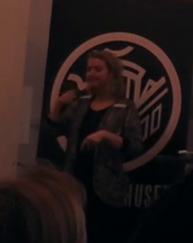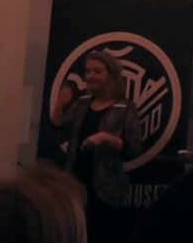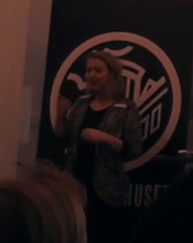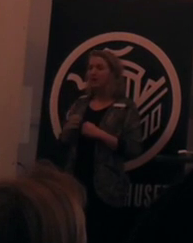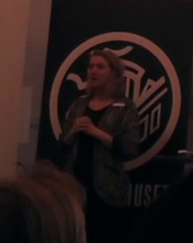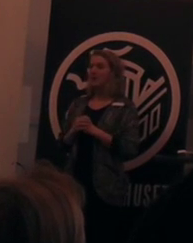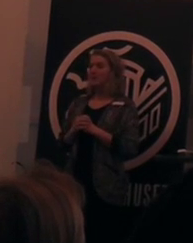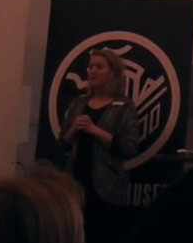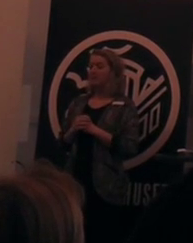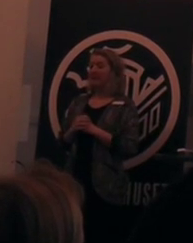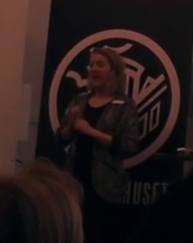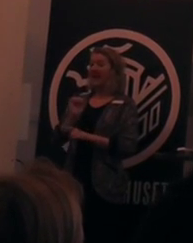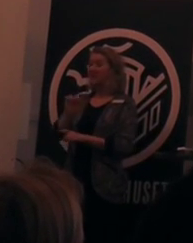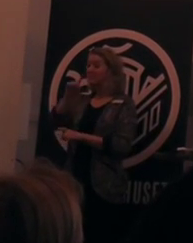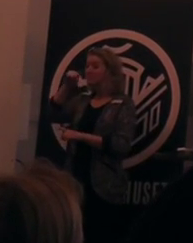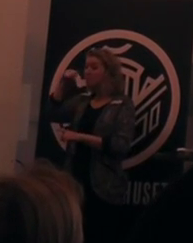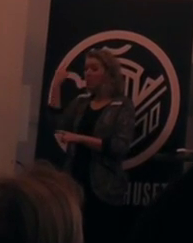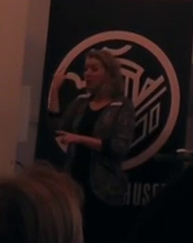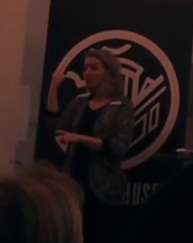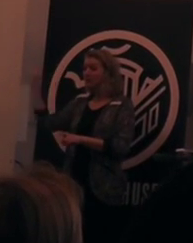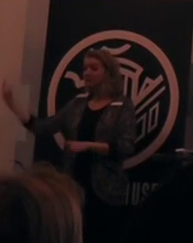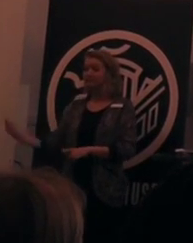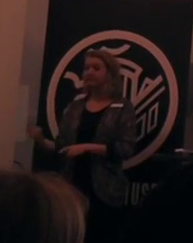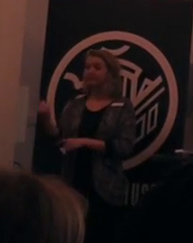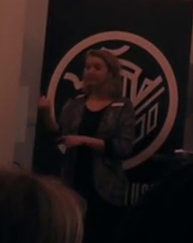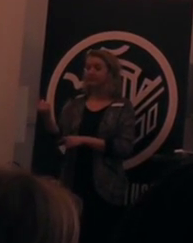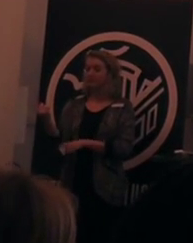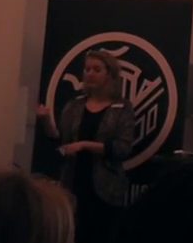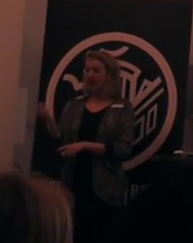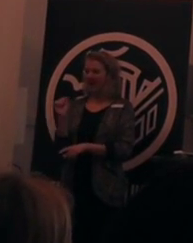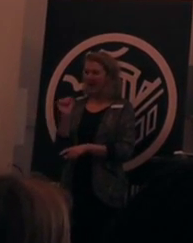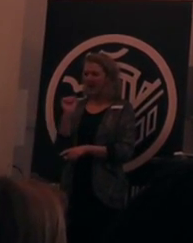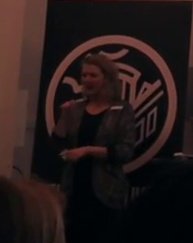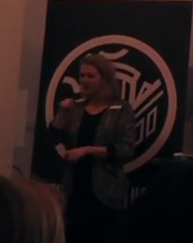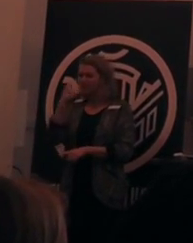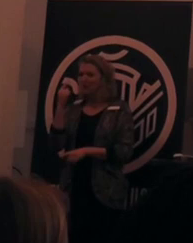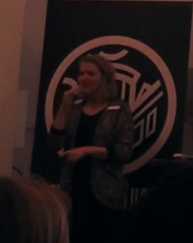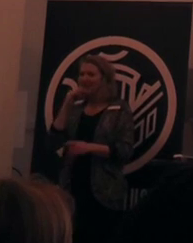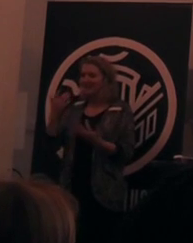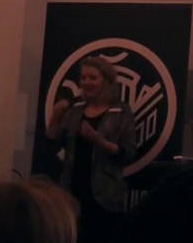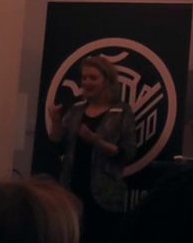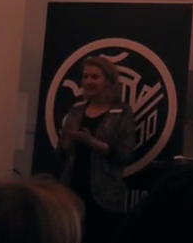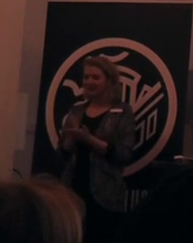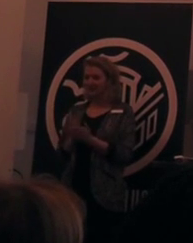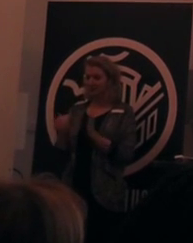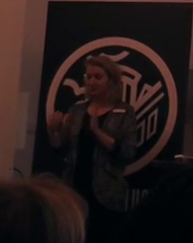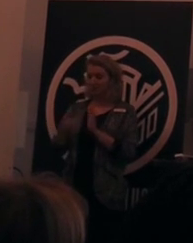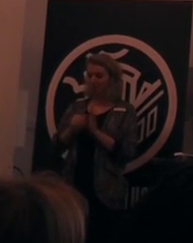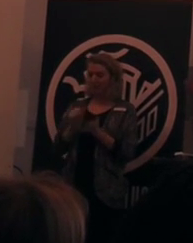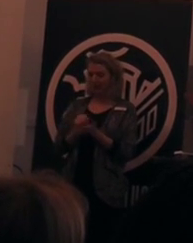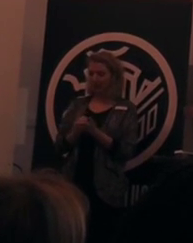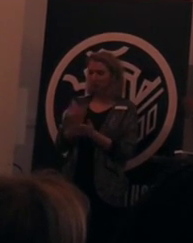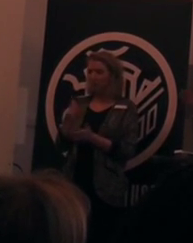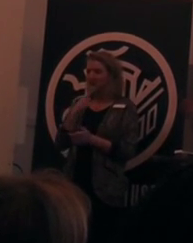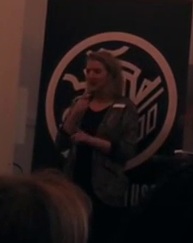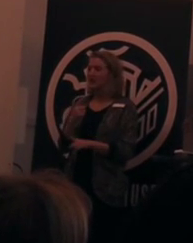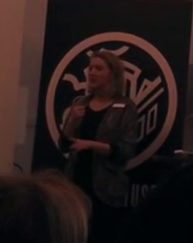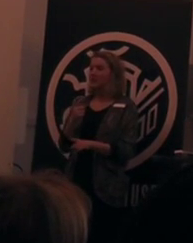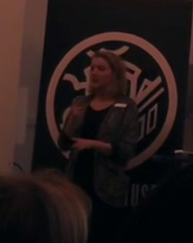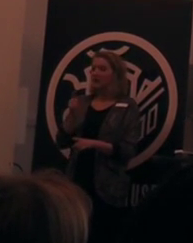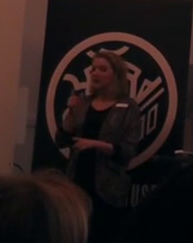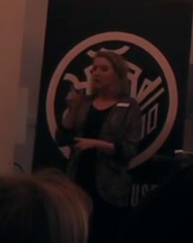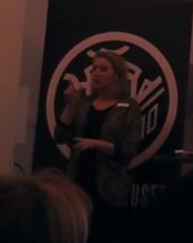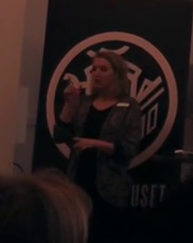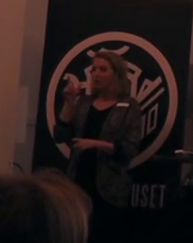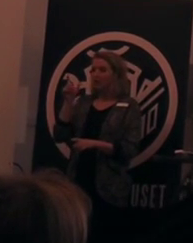to speak, his mother showed up. Now his mother was called, and this was reported in the press, but she told the story. His mother was called by